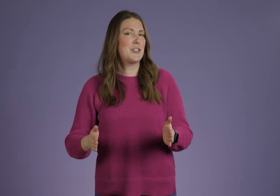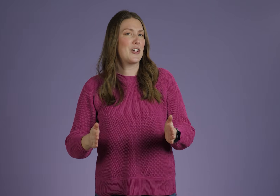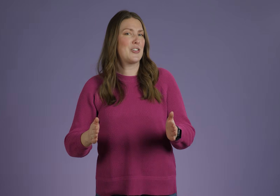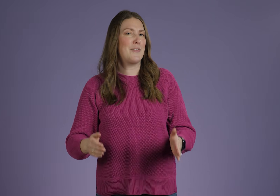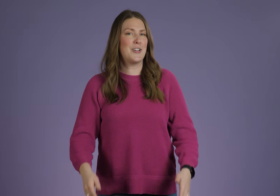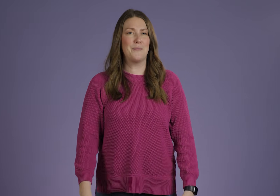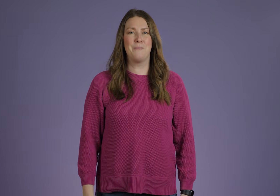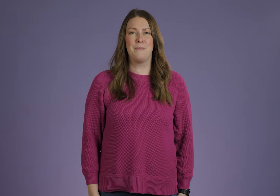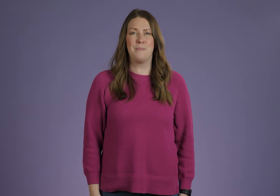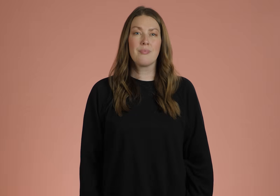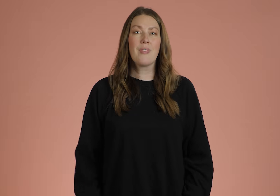semi-truck driver.